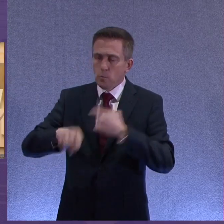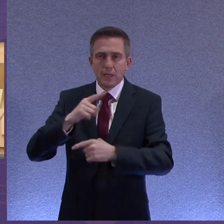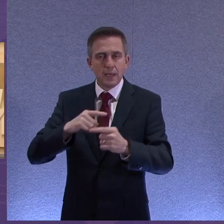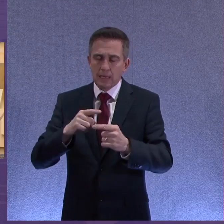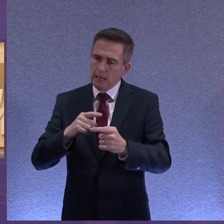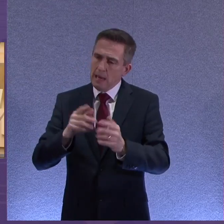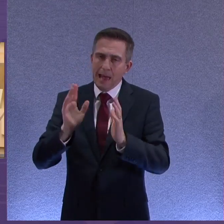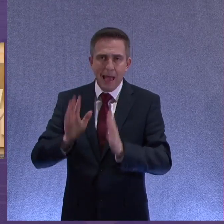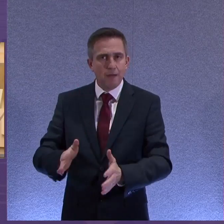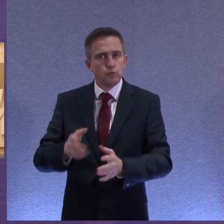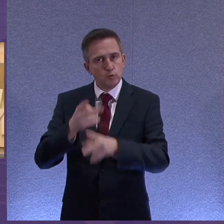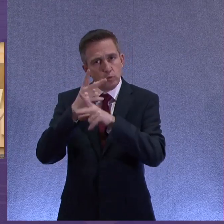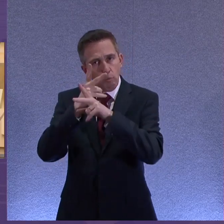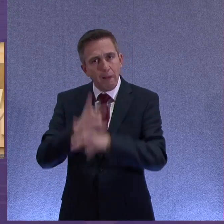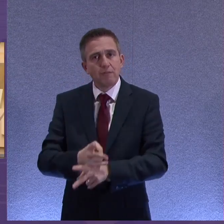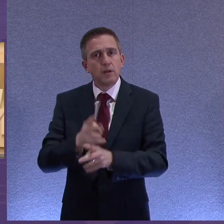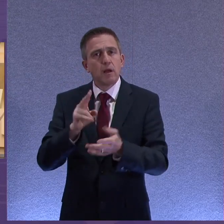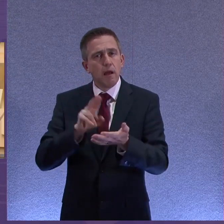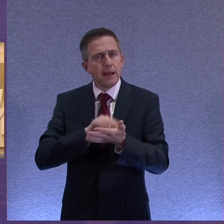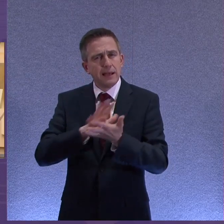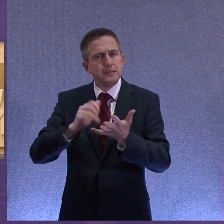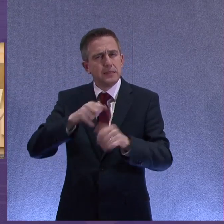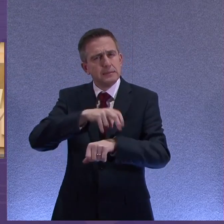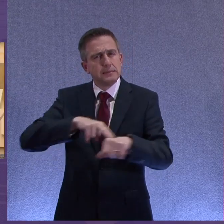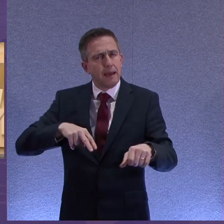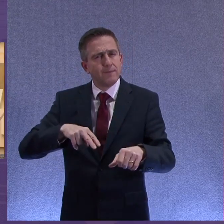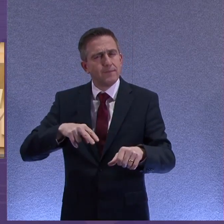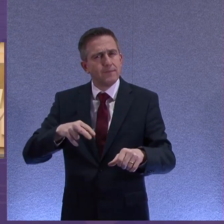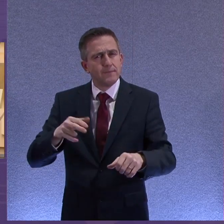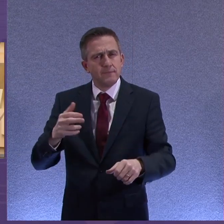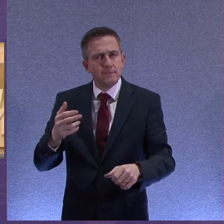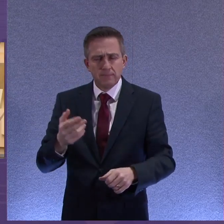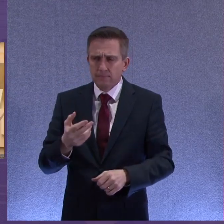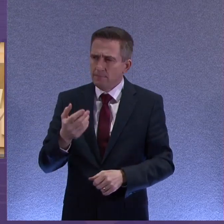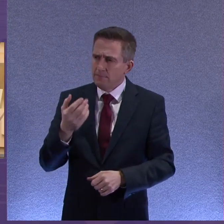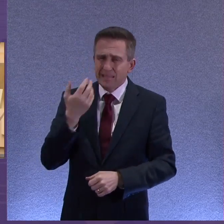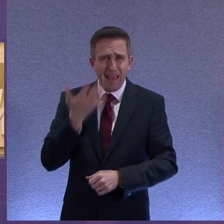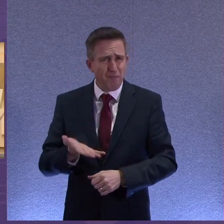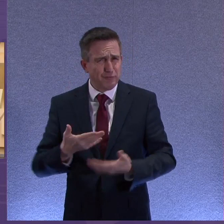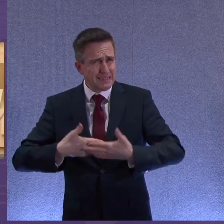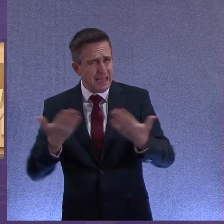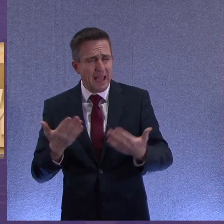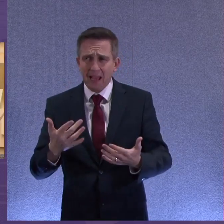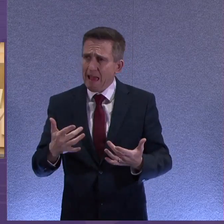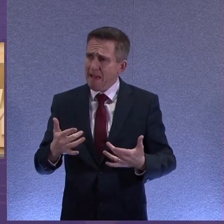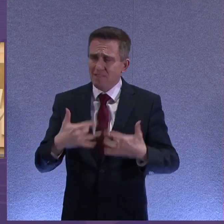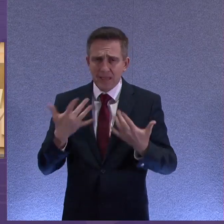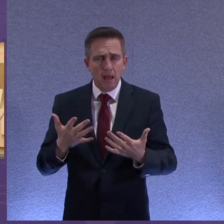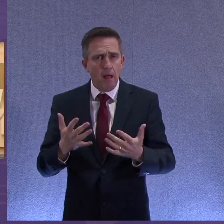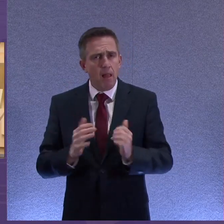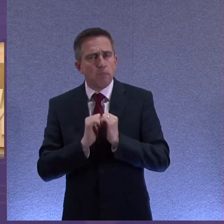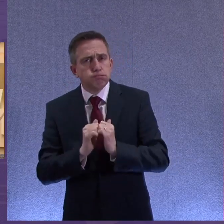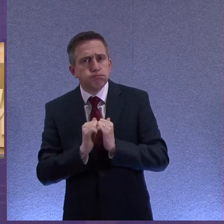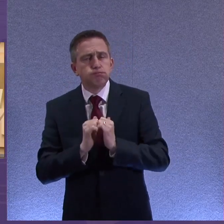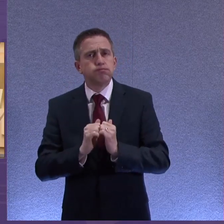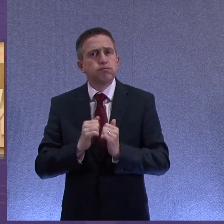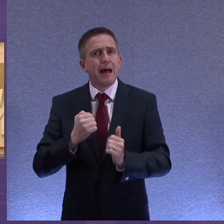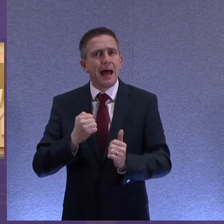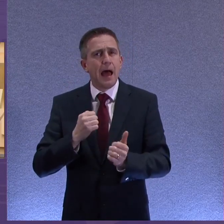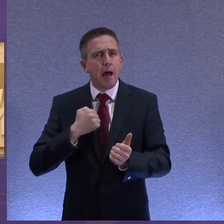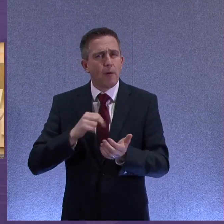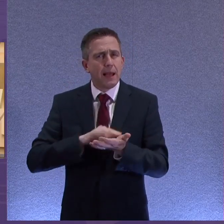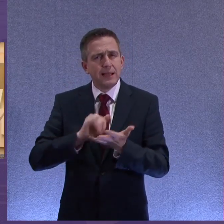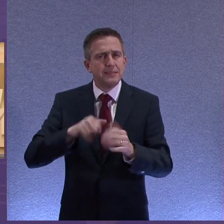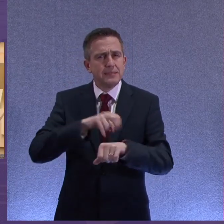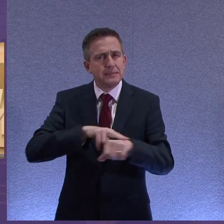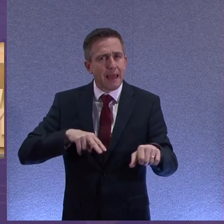NHS staff is one that I feel acutely and personally every single day, not just during these periods, but particularly during this